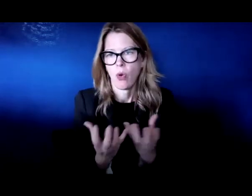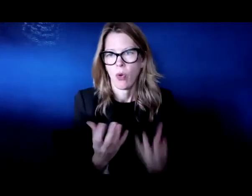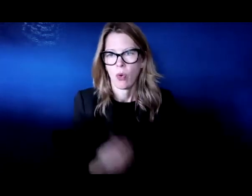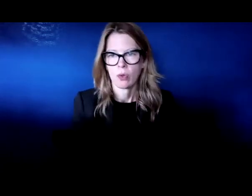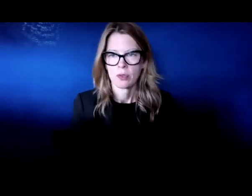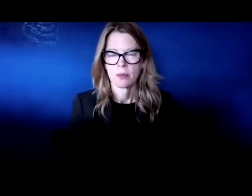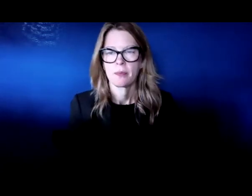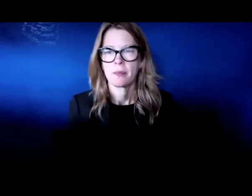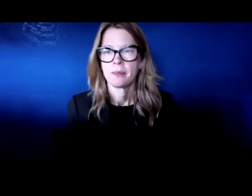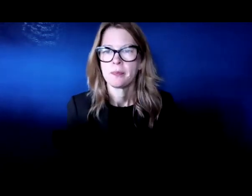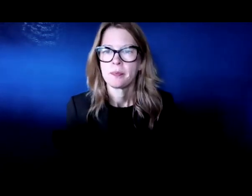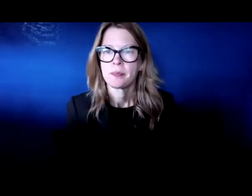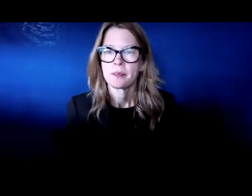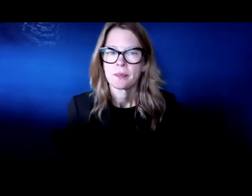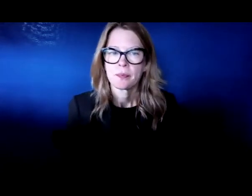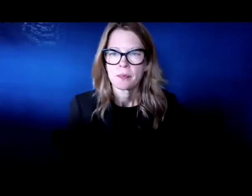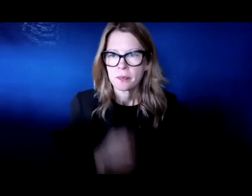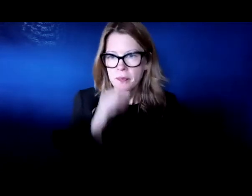worlds.